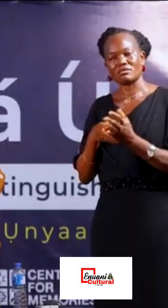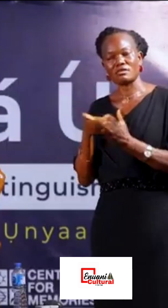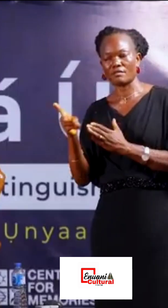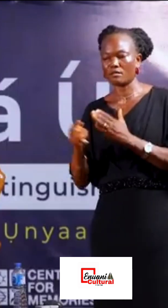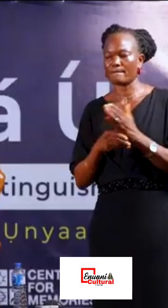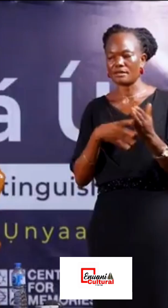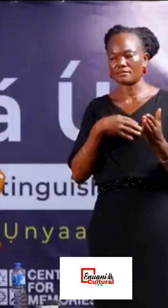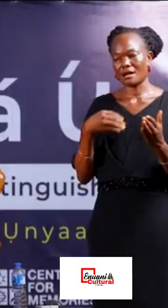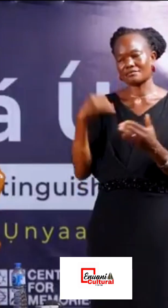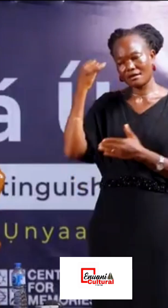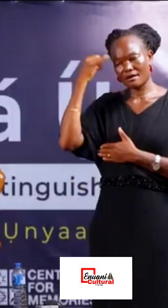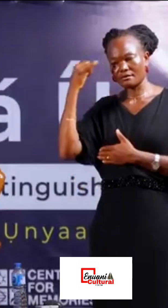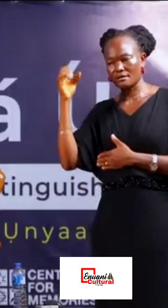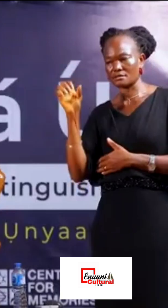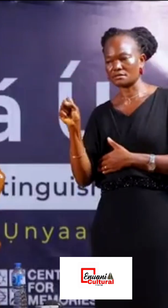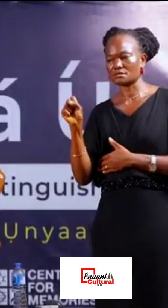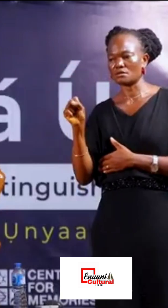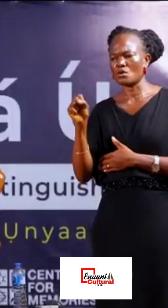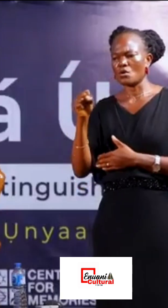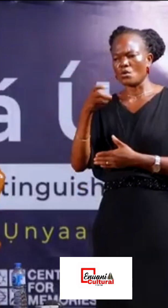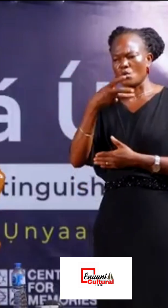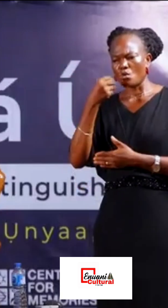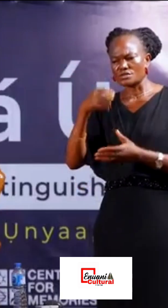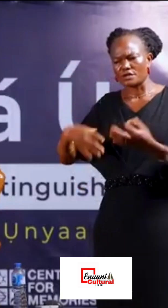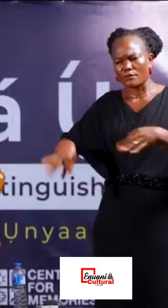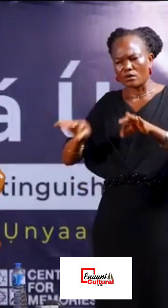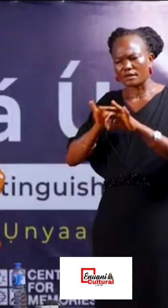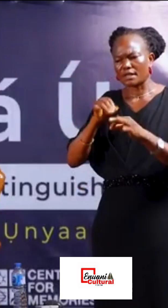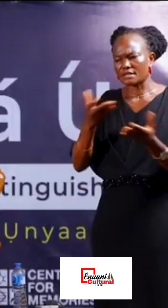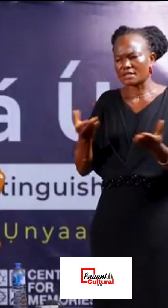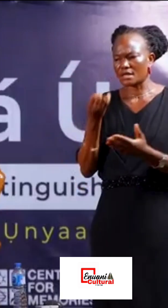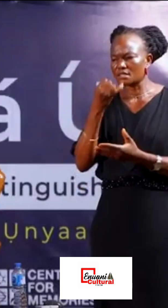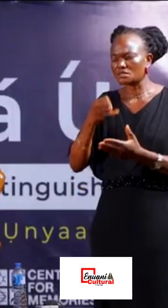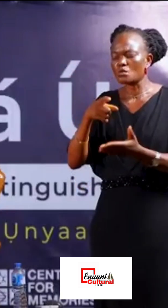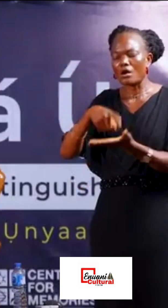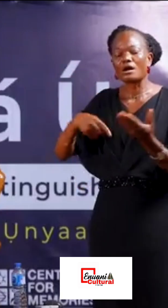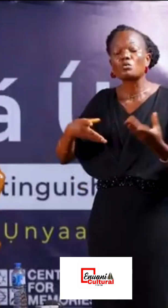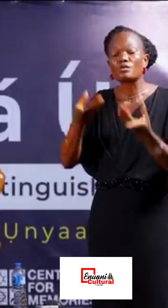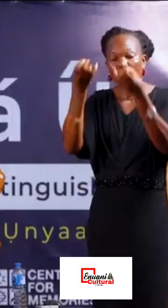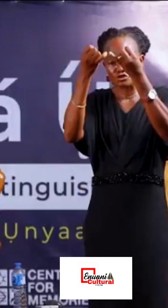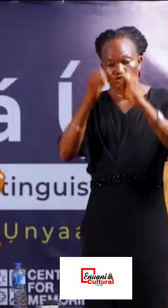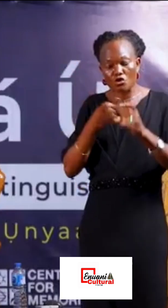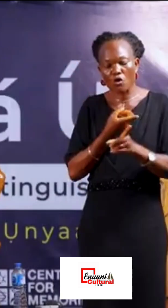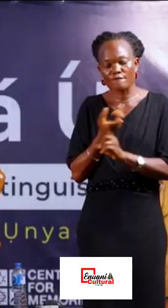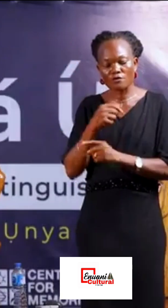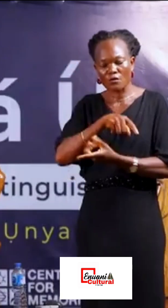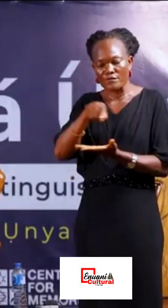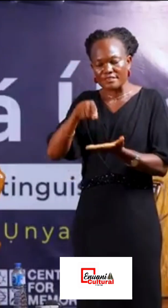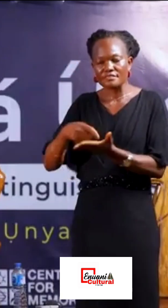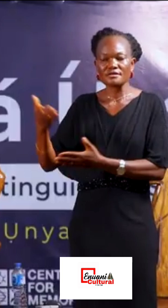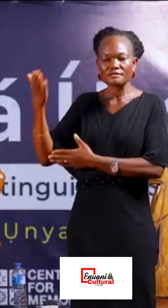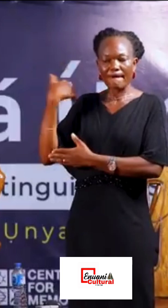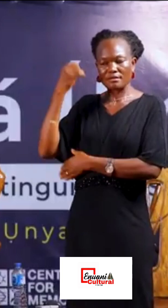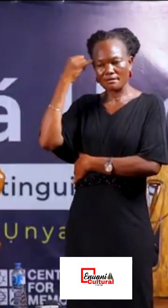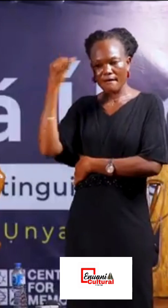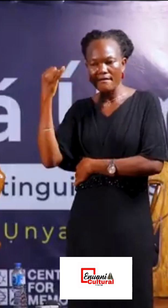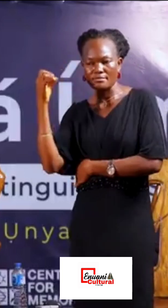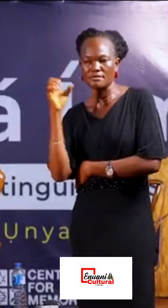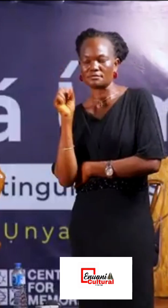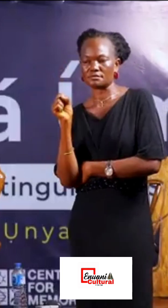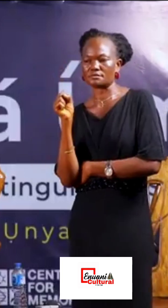development and ideas. What is important is then what can we draw from these past